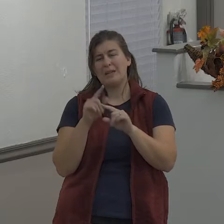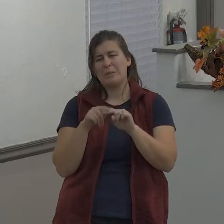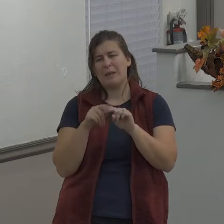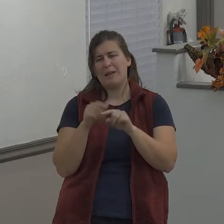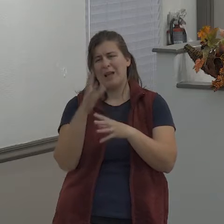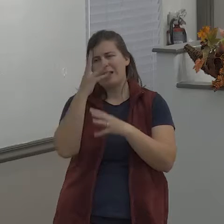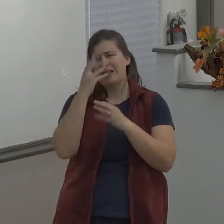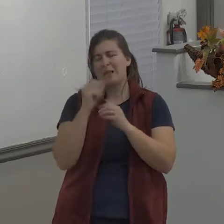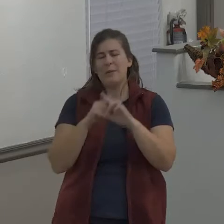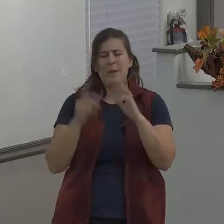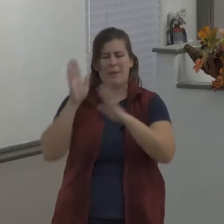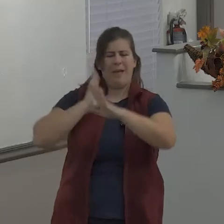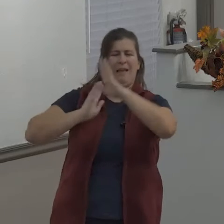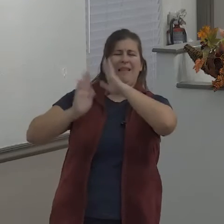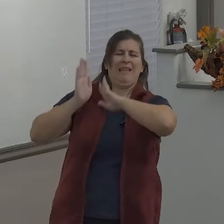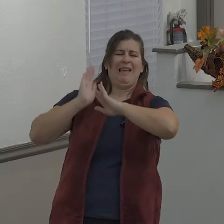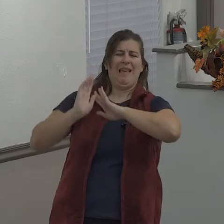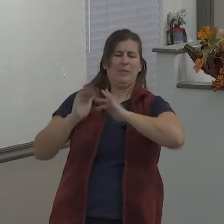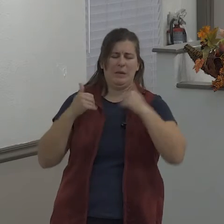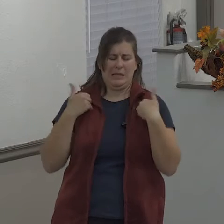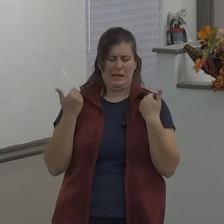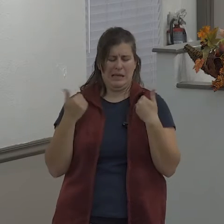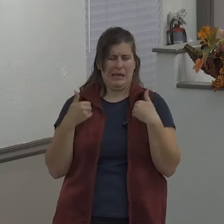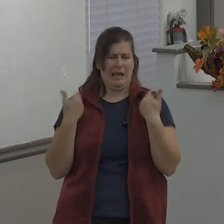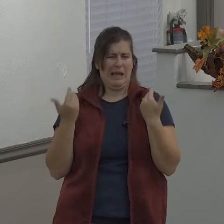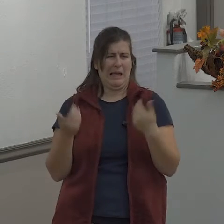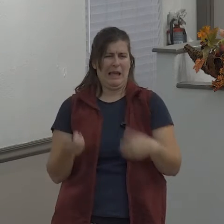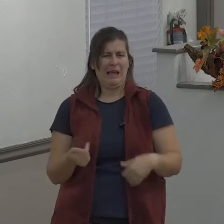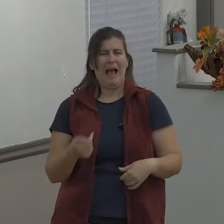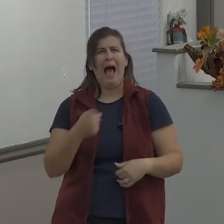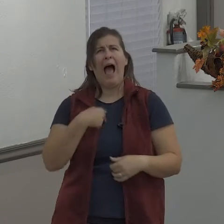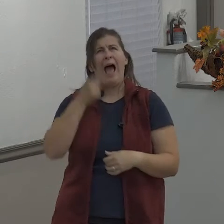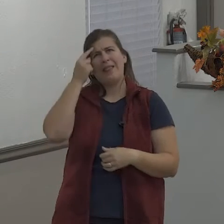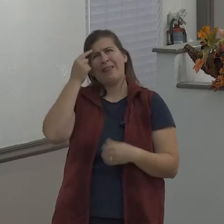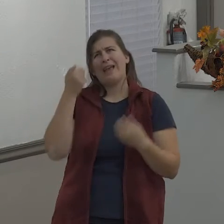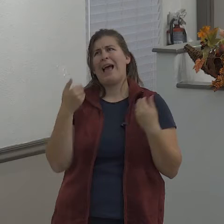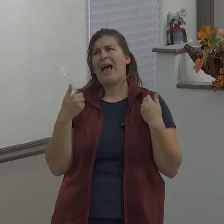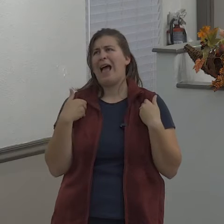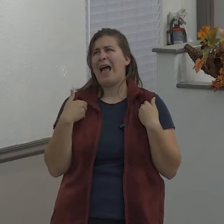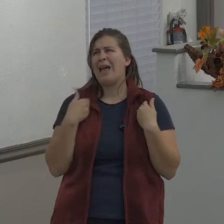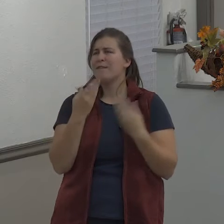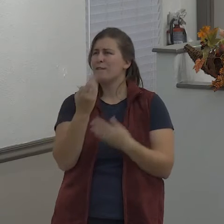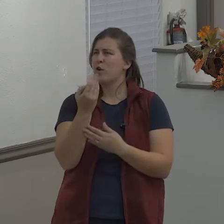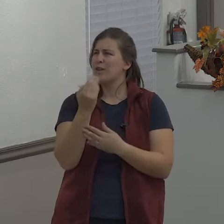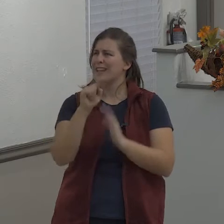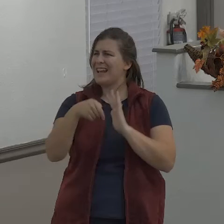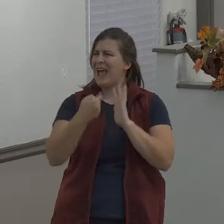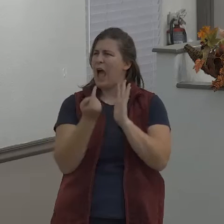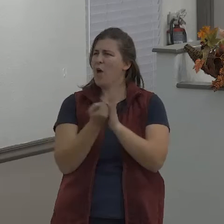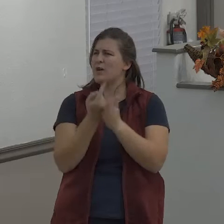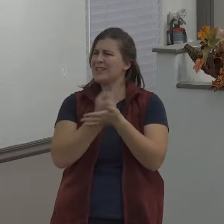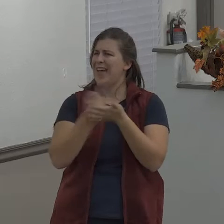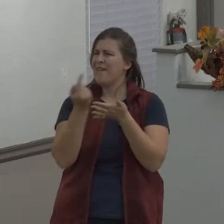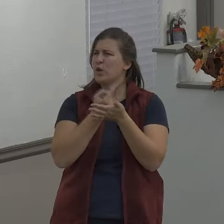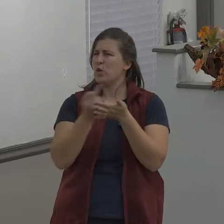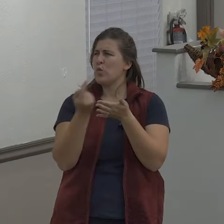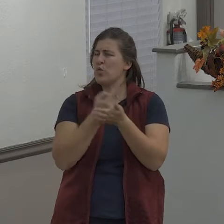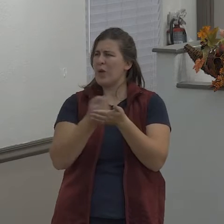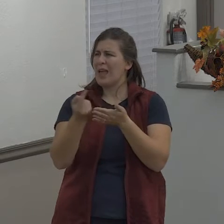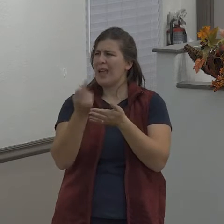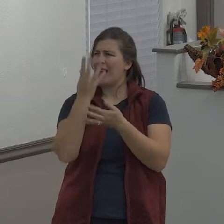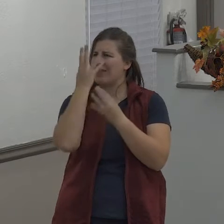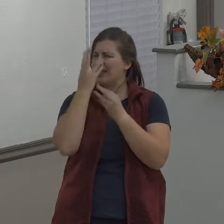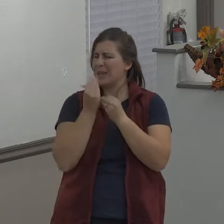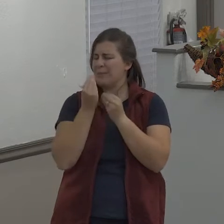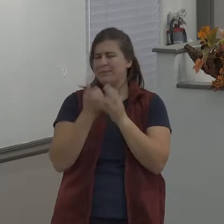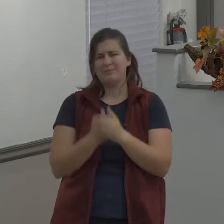But back then, you know, I think I averaged 14 hours a week.